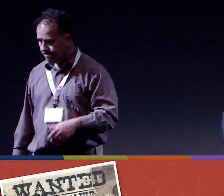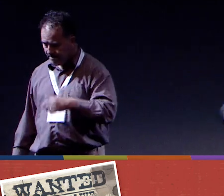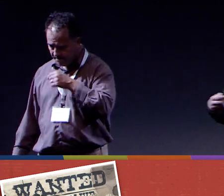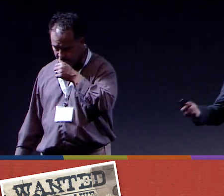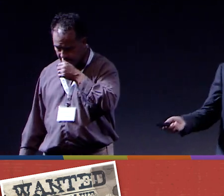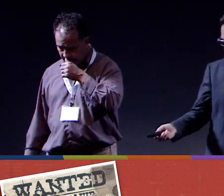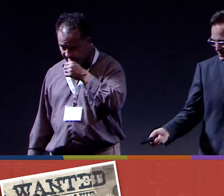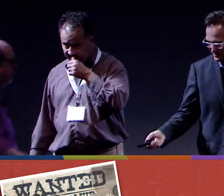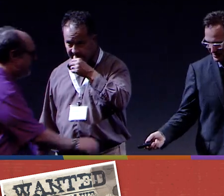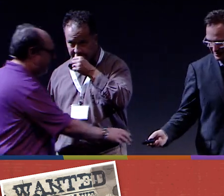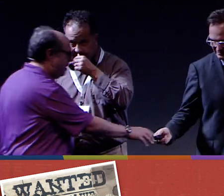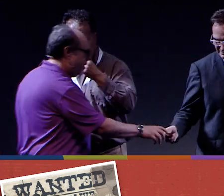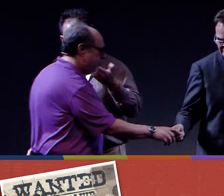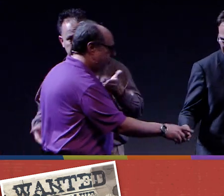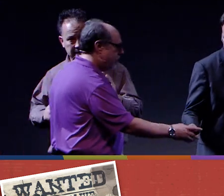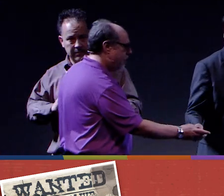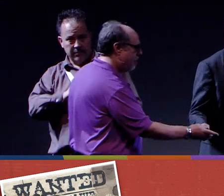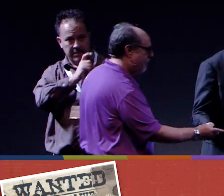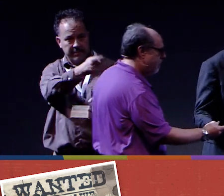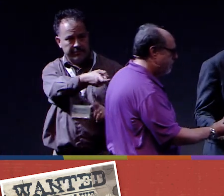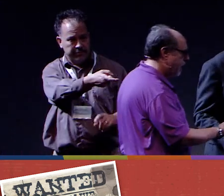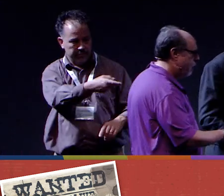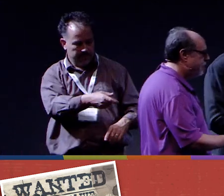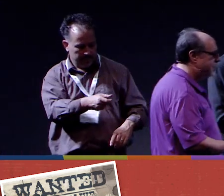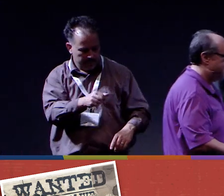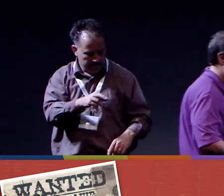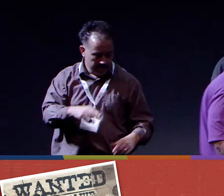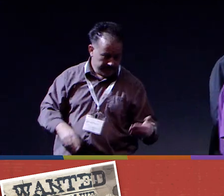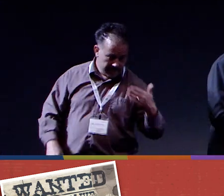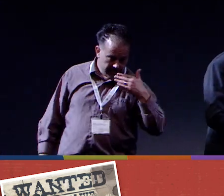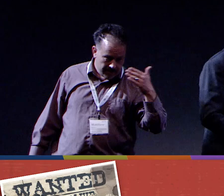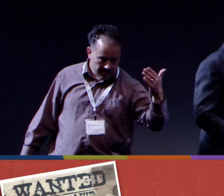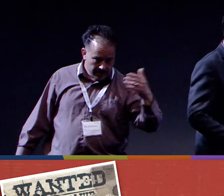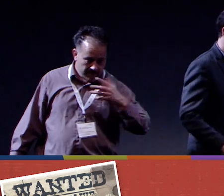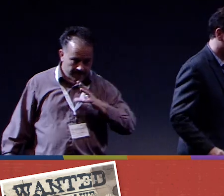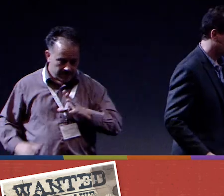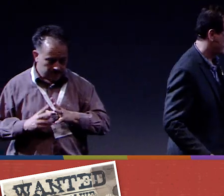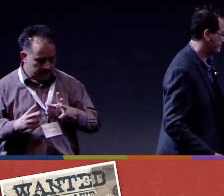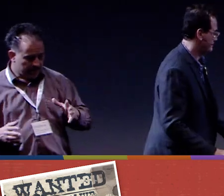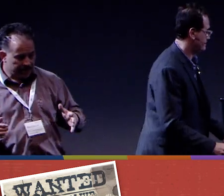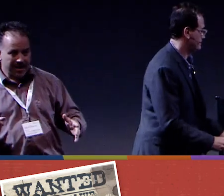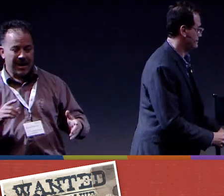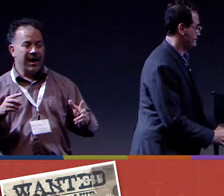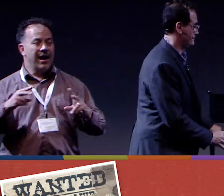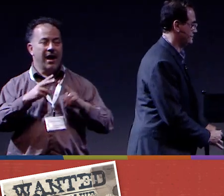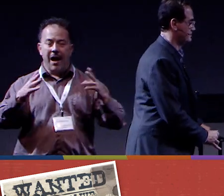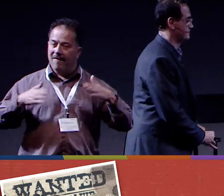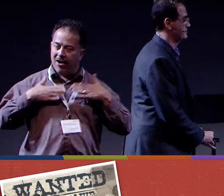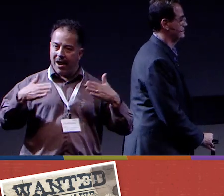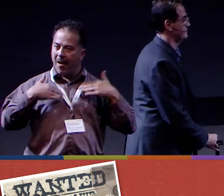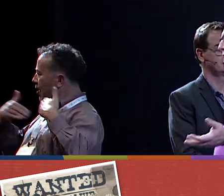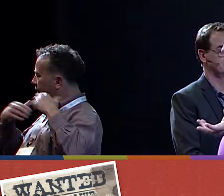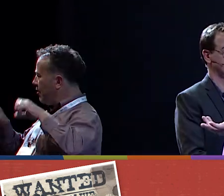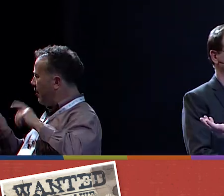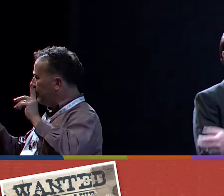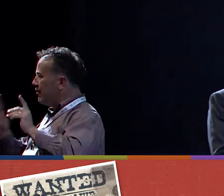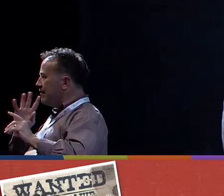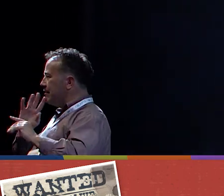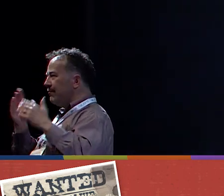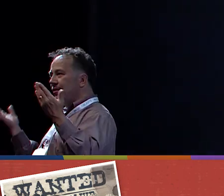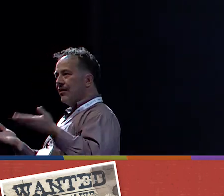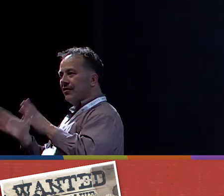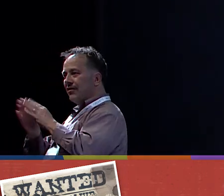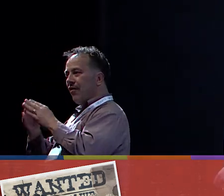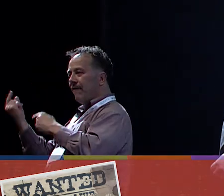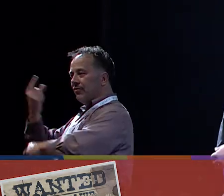Let me pass the baton to you, sir. There you go. Thank you very much. Well, I'm very glad to have the opportunity to speak at this